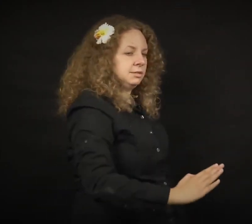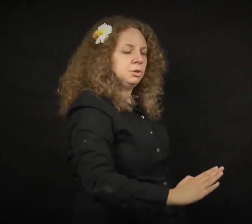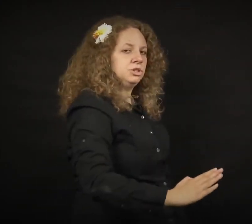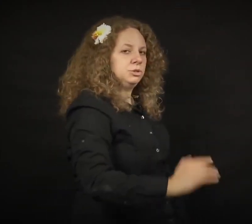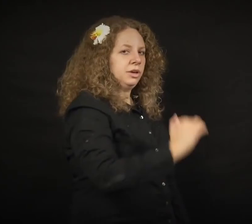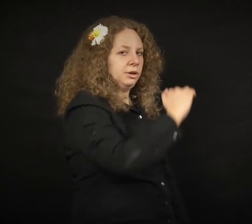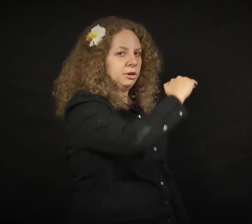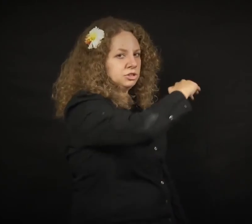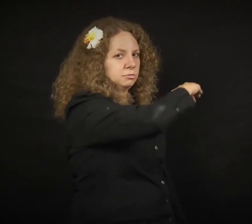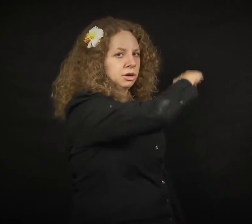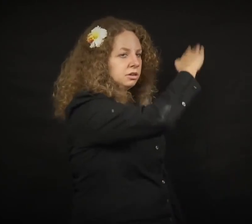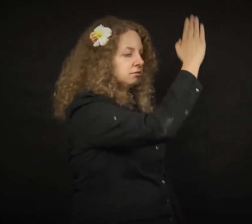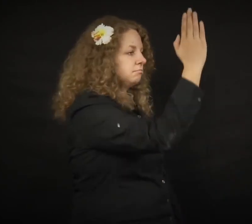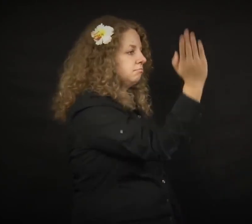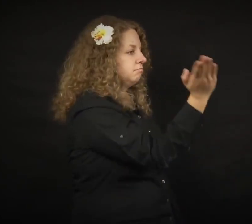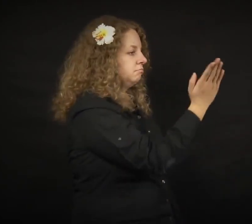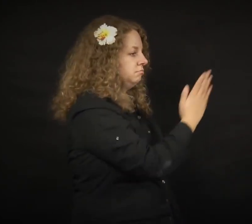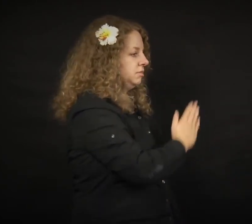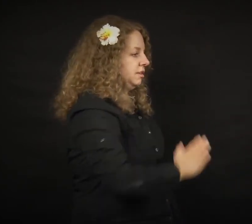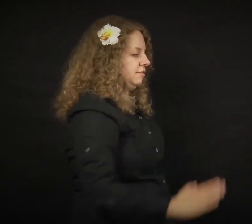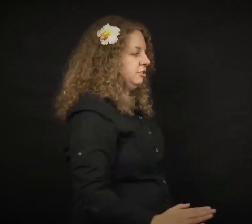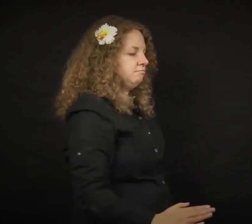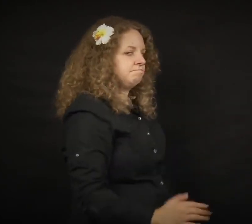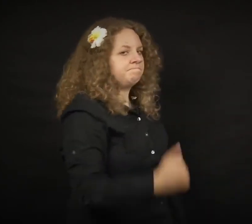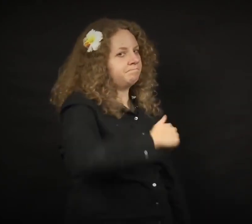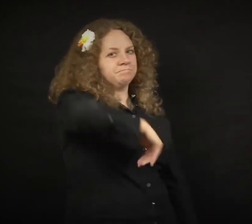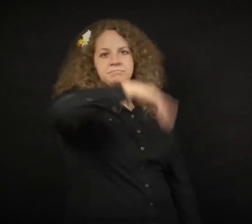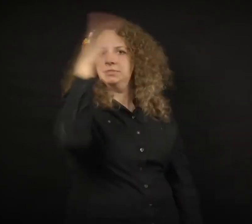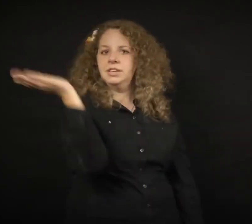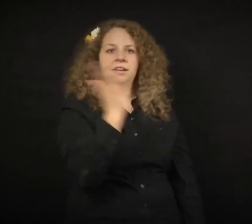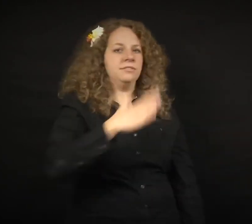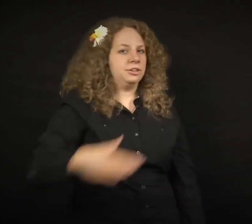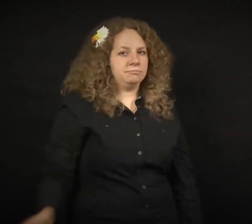similar to a question mark. Never, never.